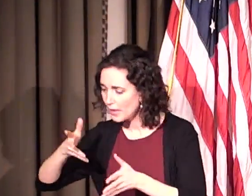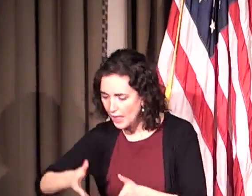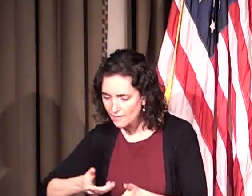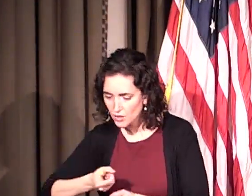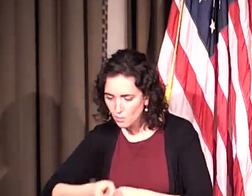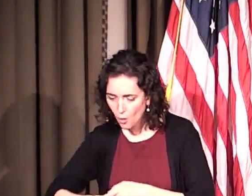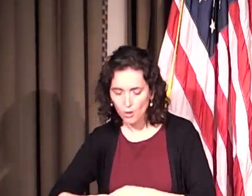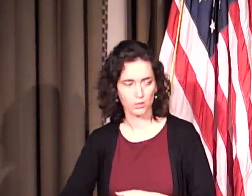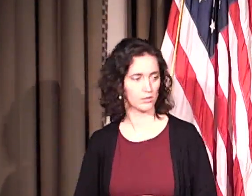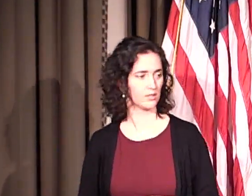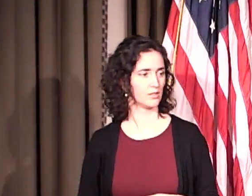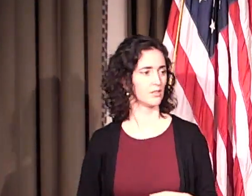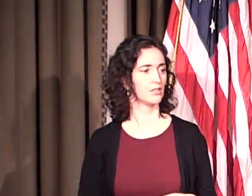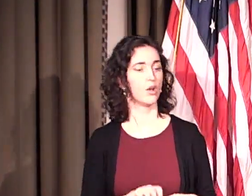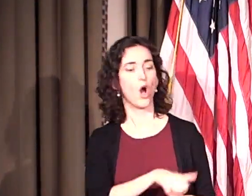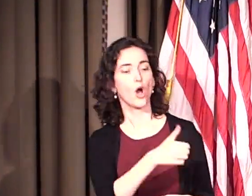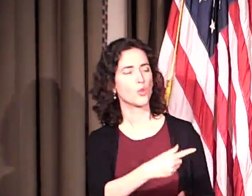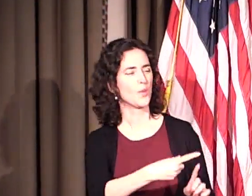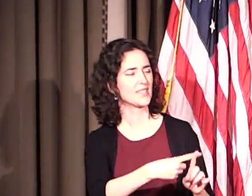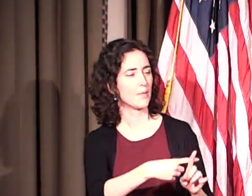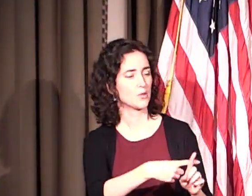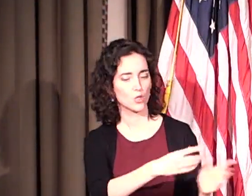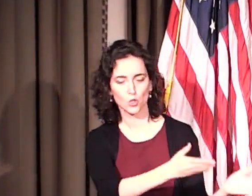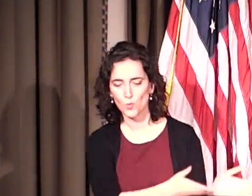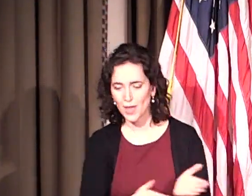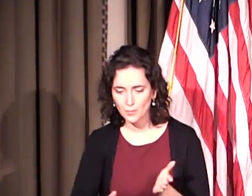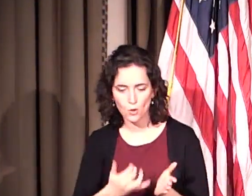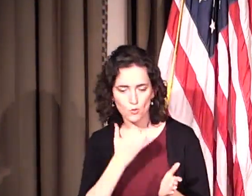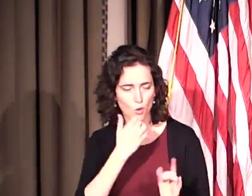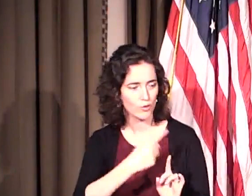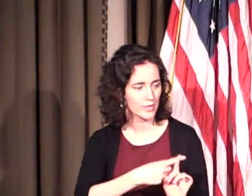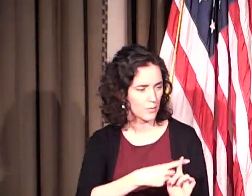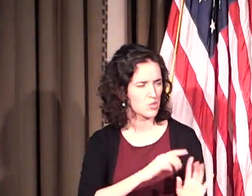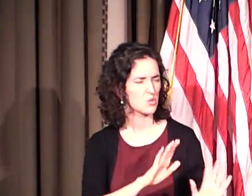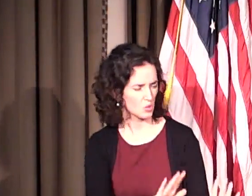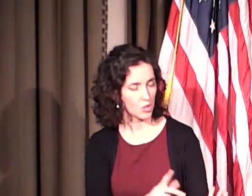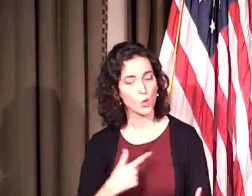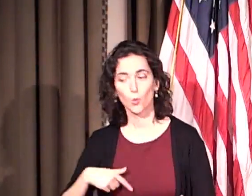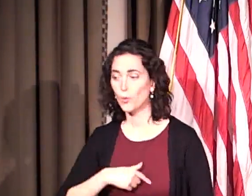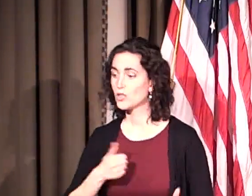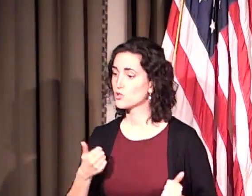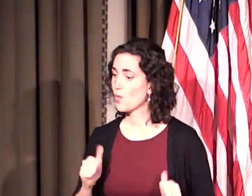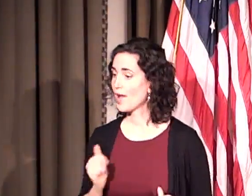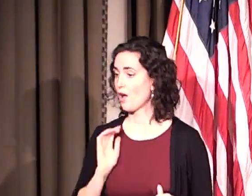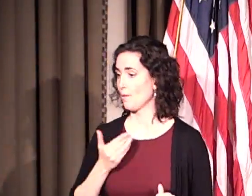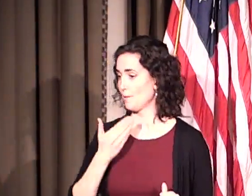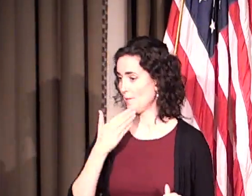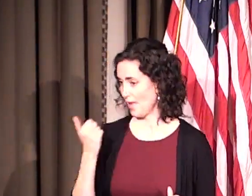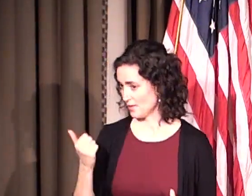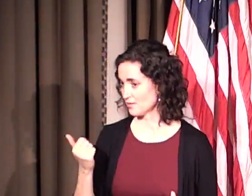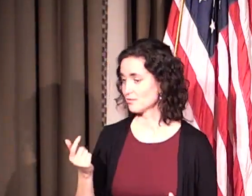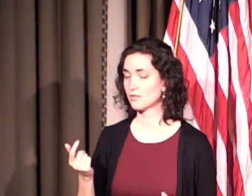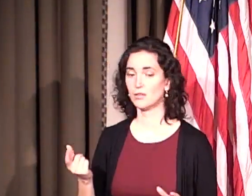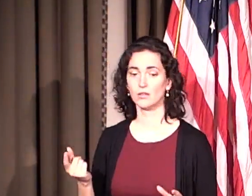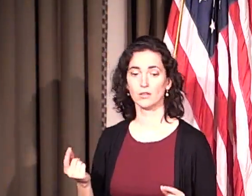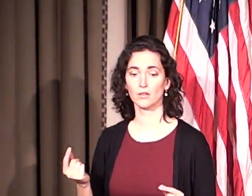spoiled. We had a handful that came out of temperature when they were being transported. So, we do our best job when these happen to go back and, really